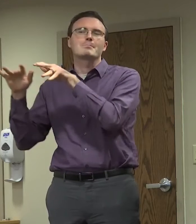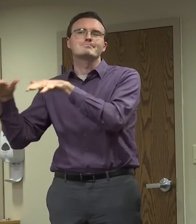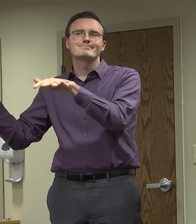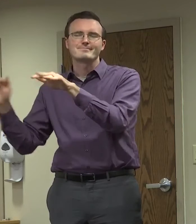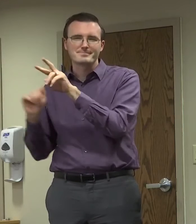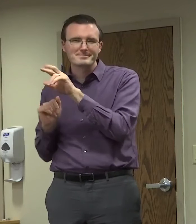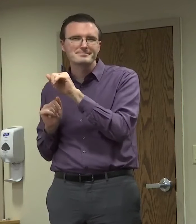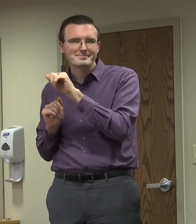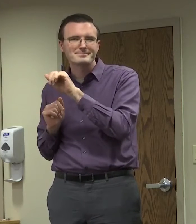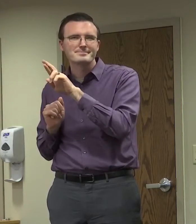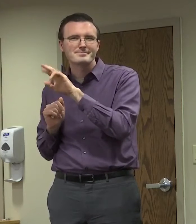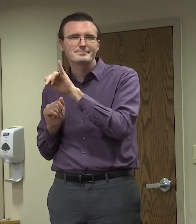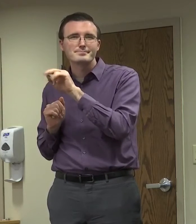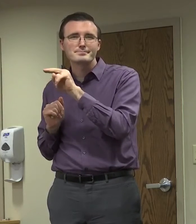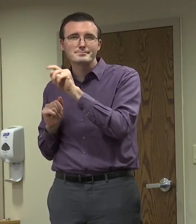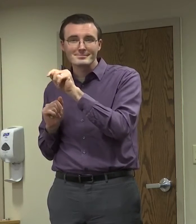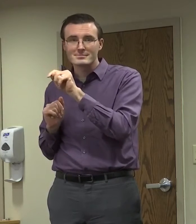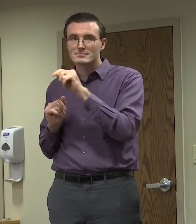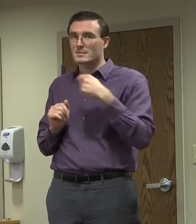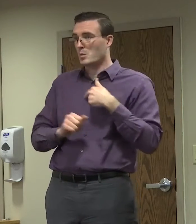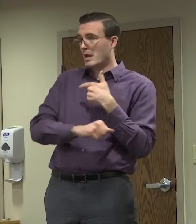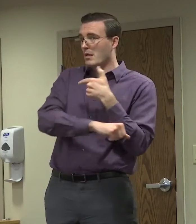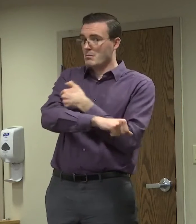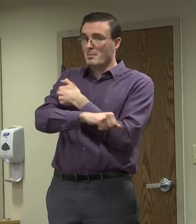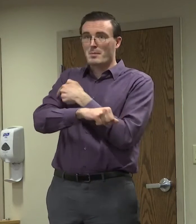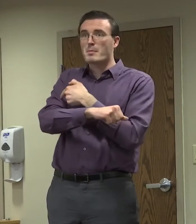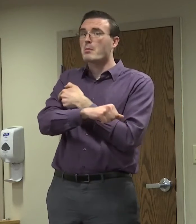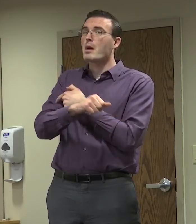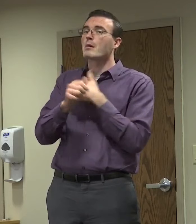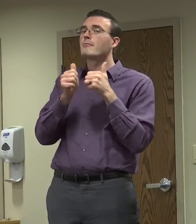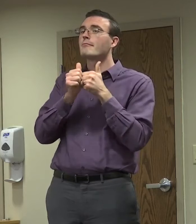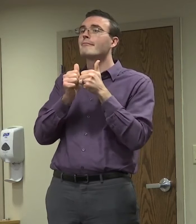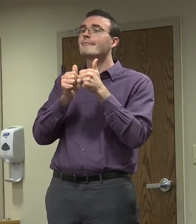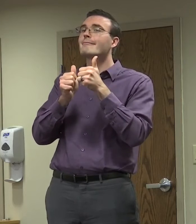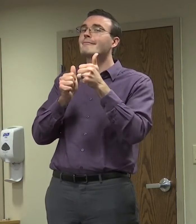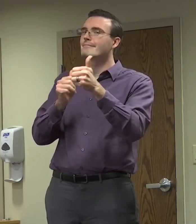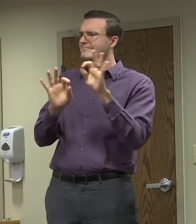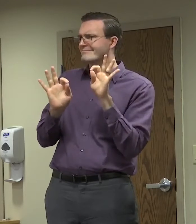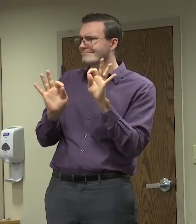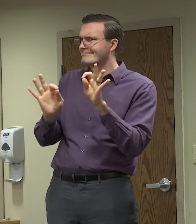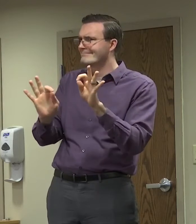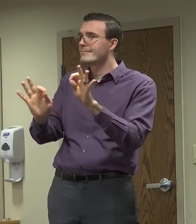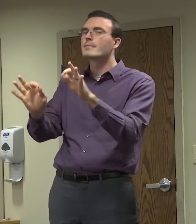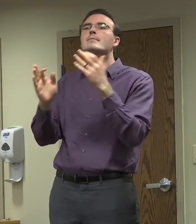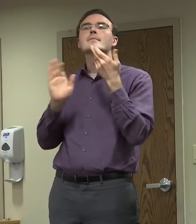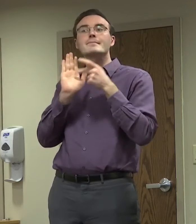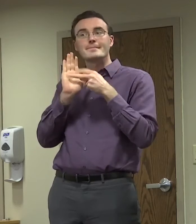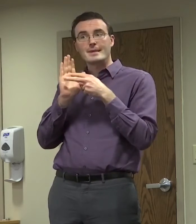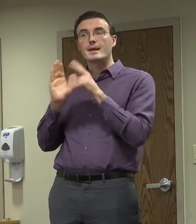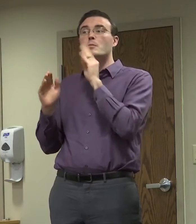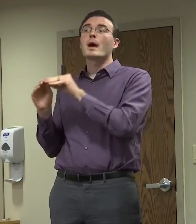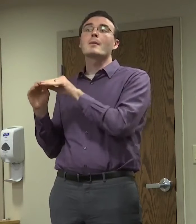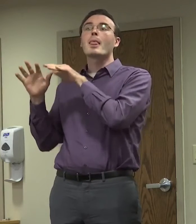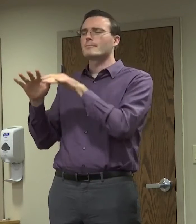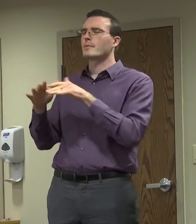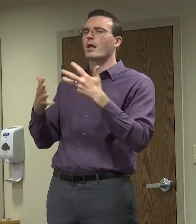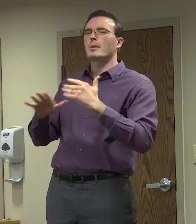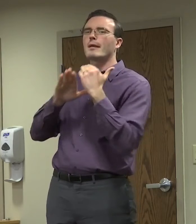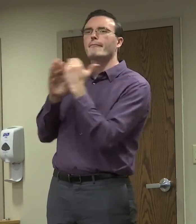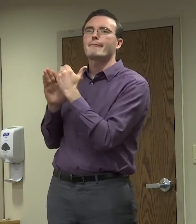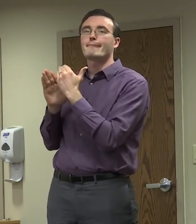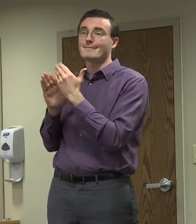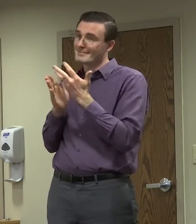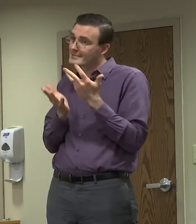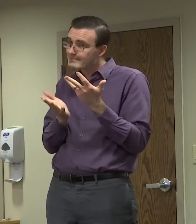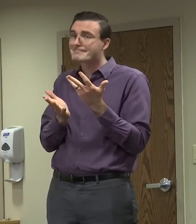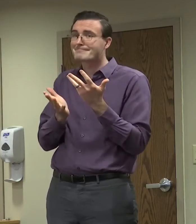that so we can protect our community and those who cannot be vaccinated at this time. All 3 vaccines